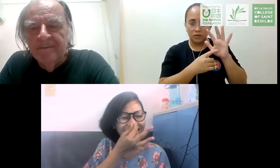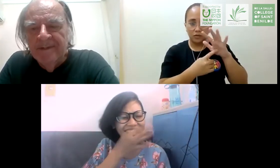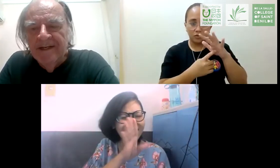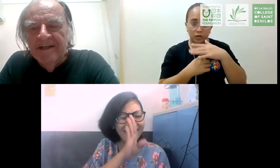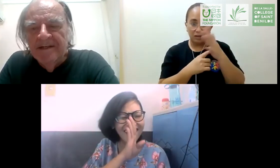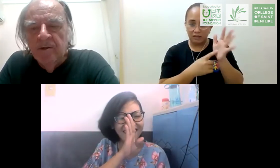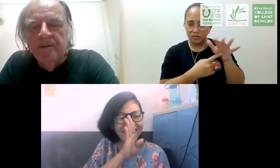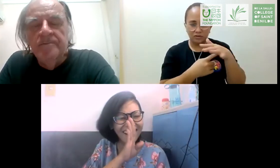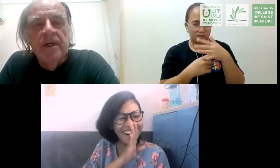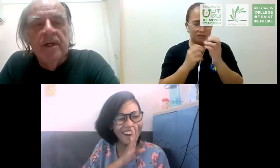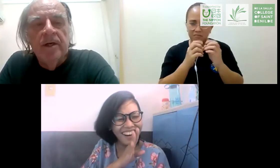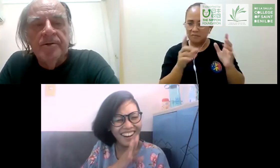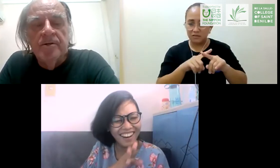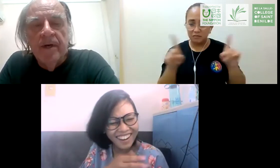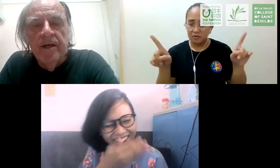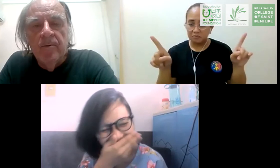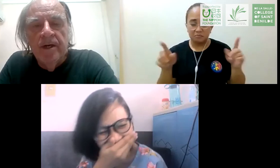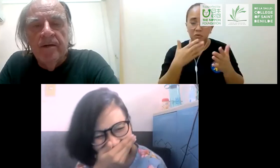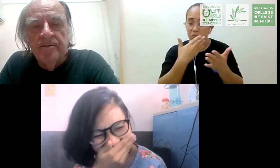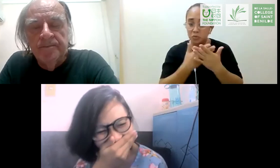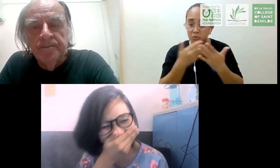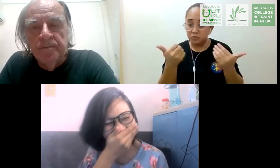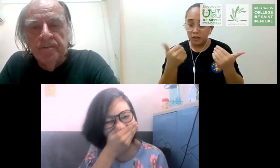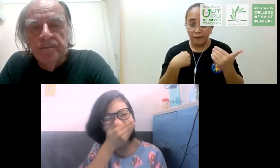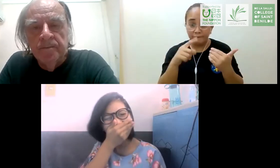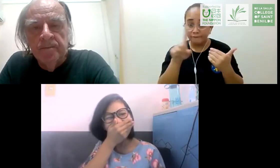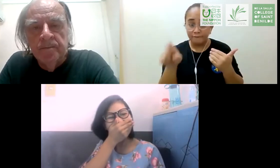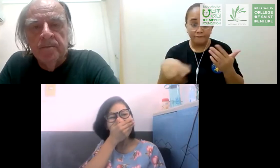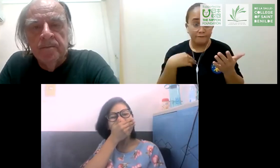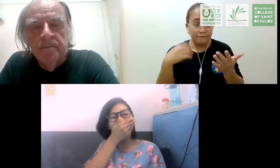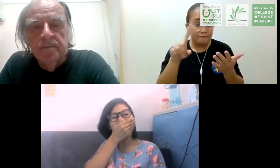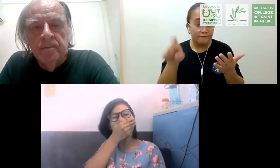but good. Any questions by anyone else?